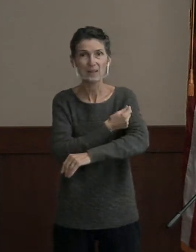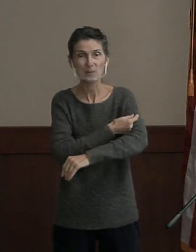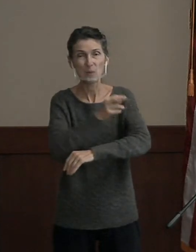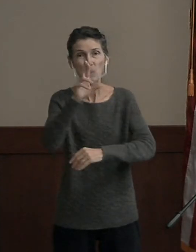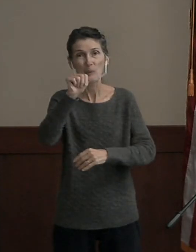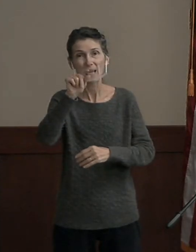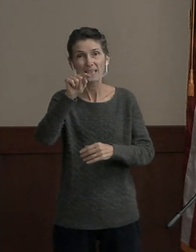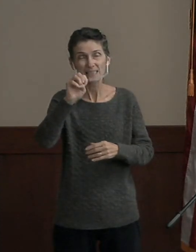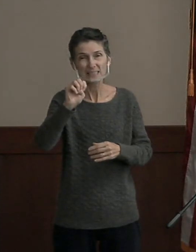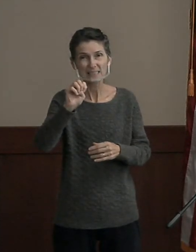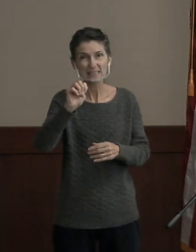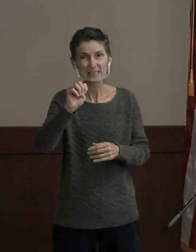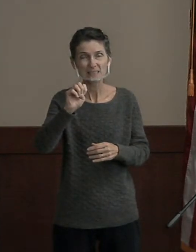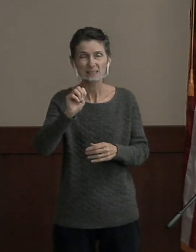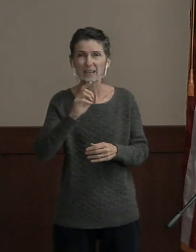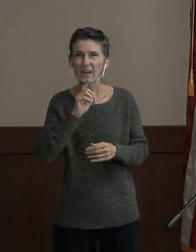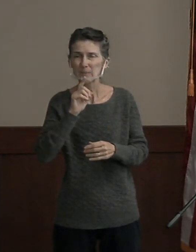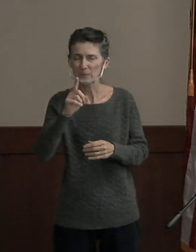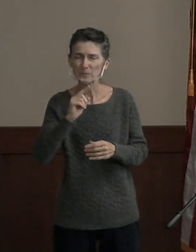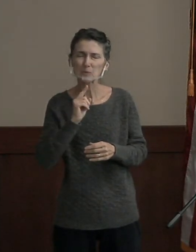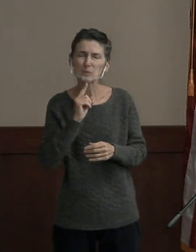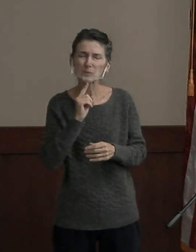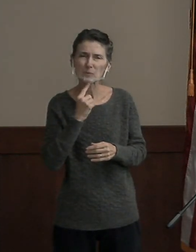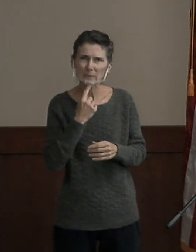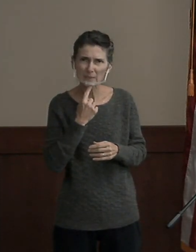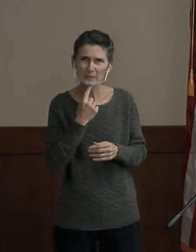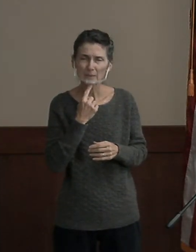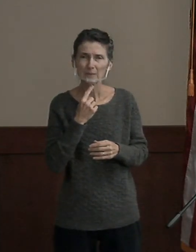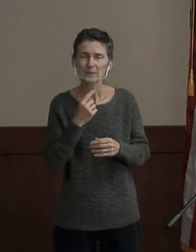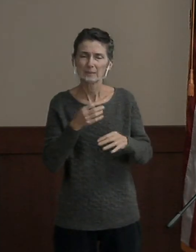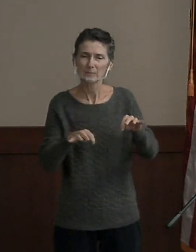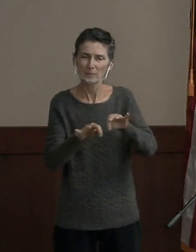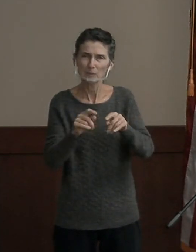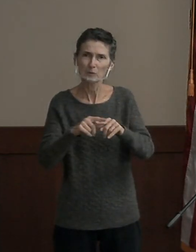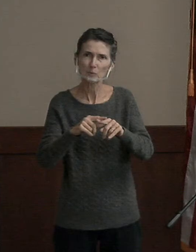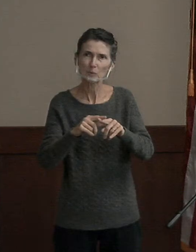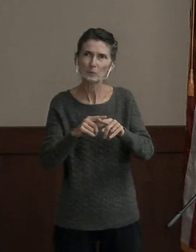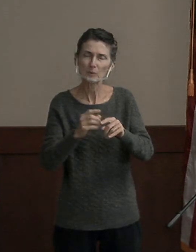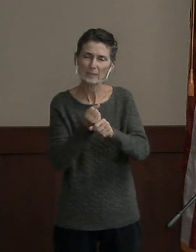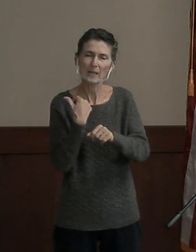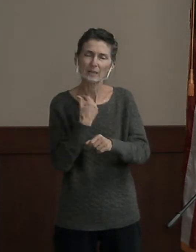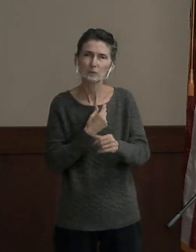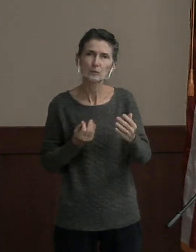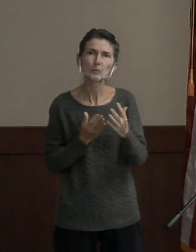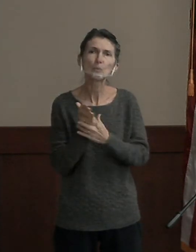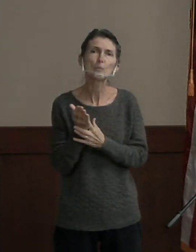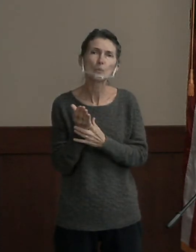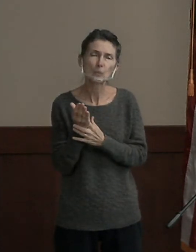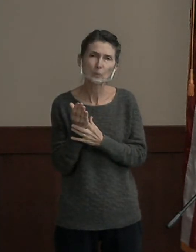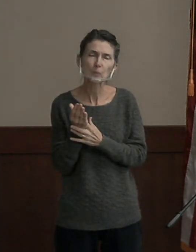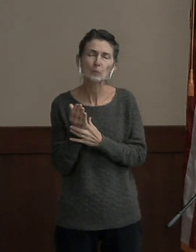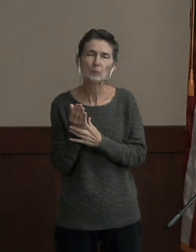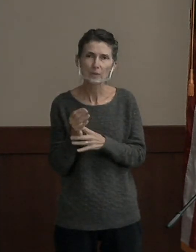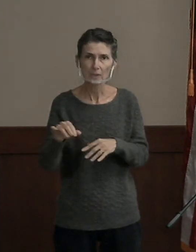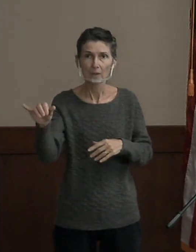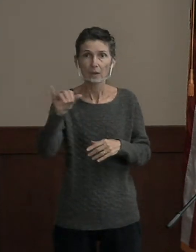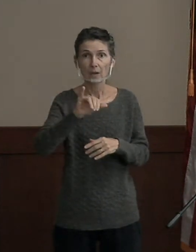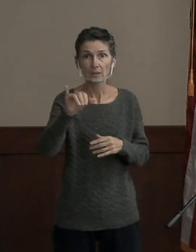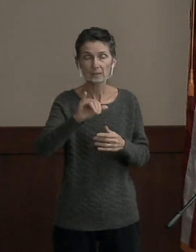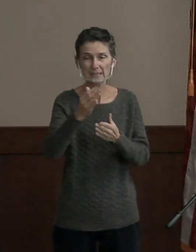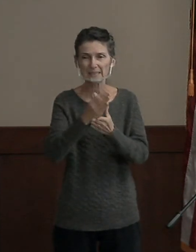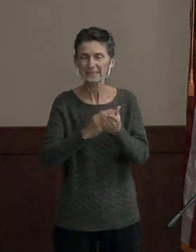said, are an absolutely critical factor in moving us through this. Also, to dispel